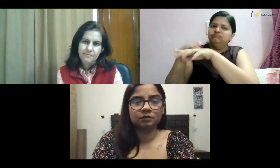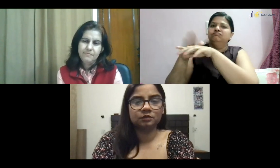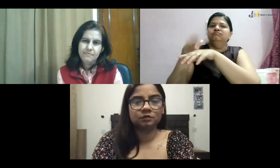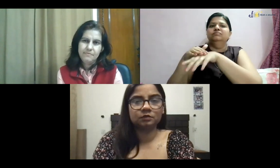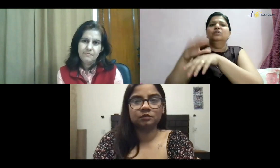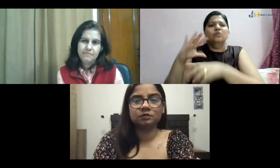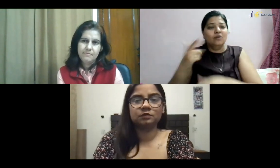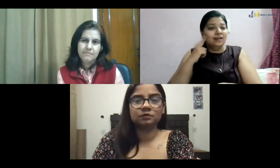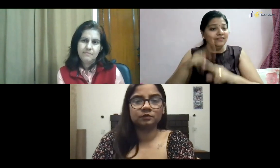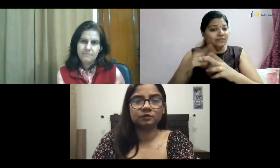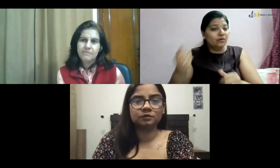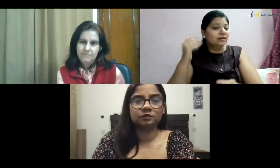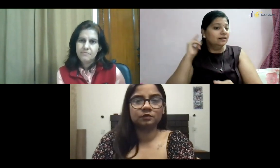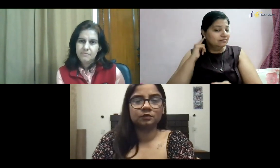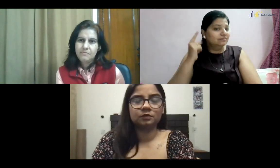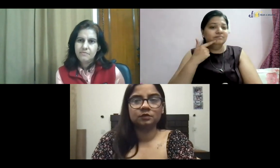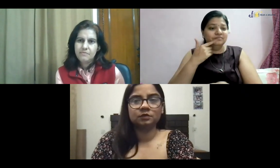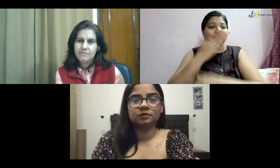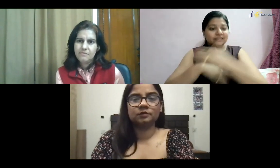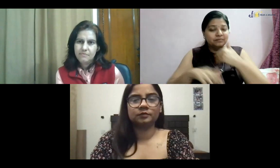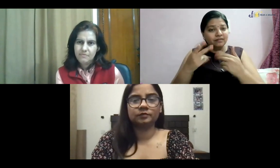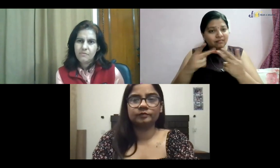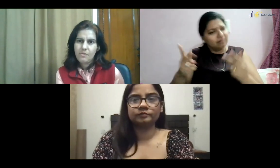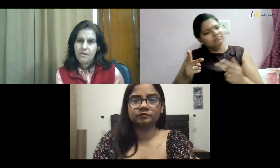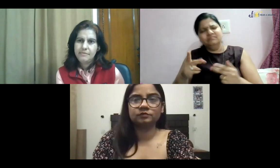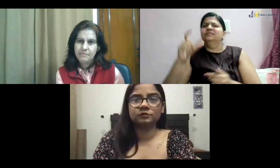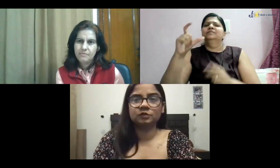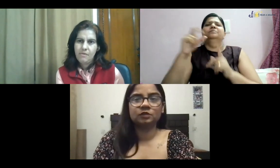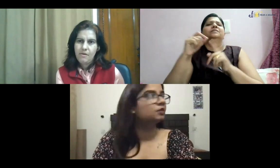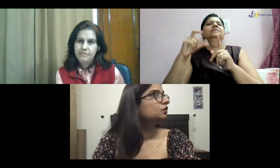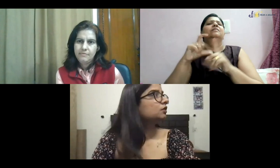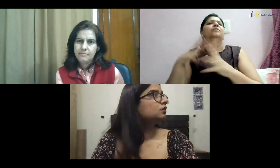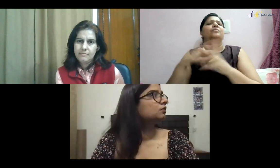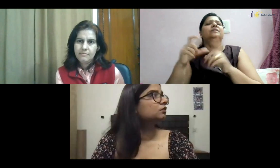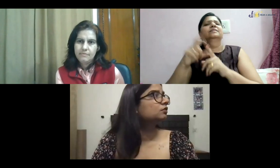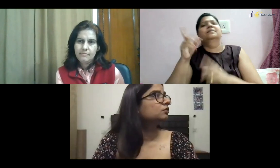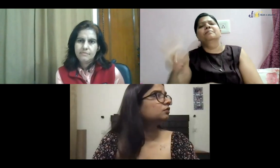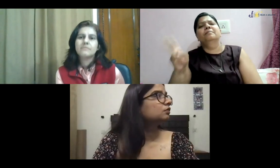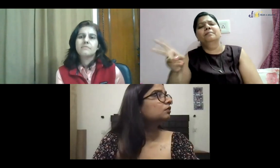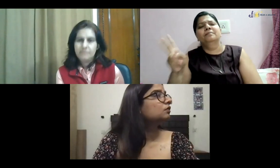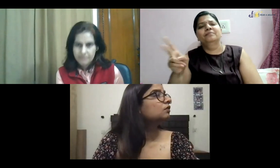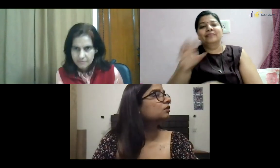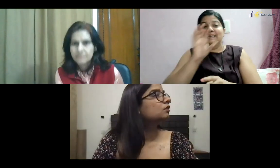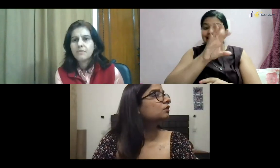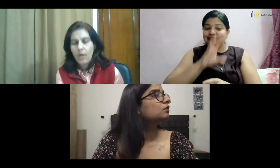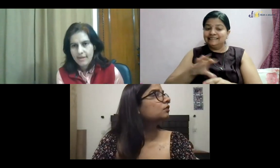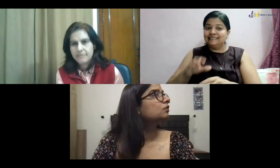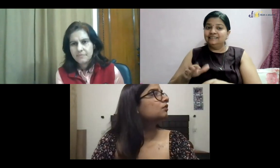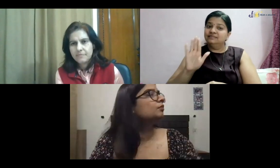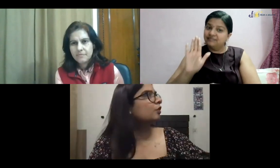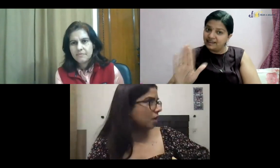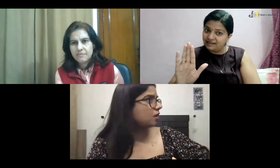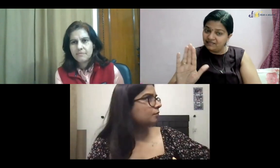So female, whoever has the experience of this thing, deaf or any other disabled people, they can make a